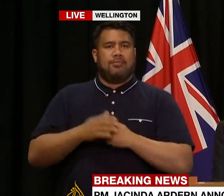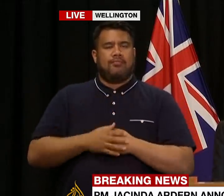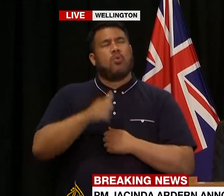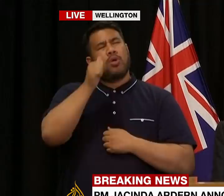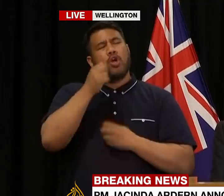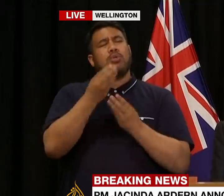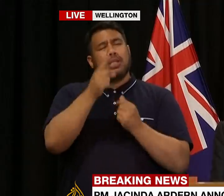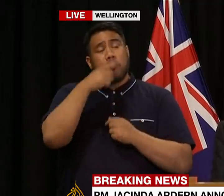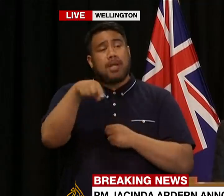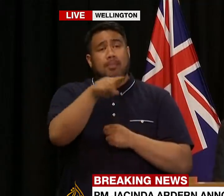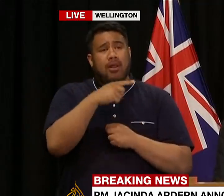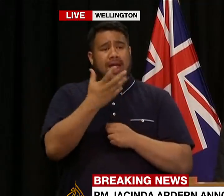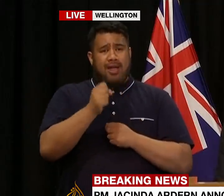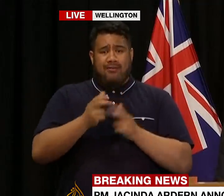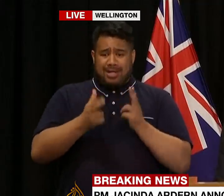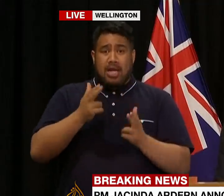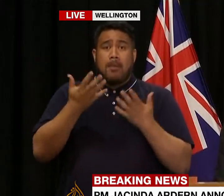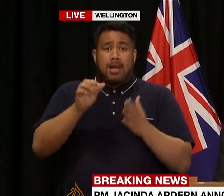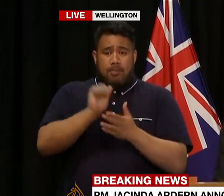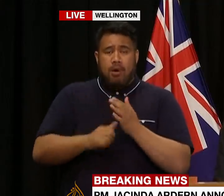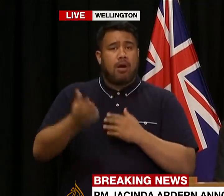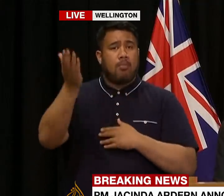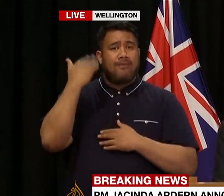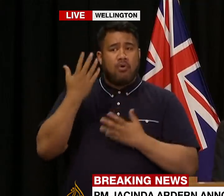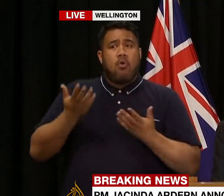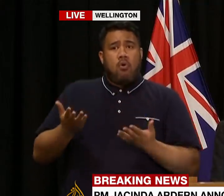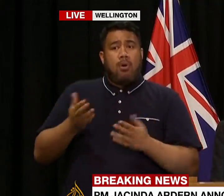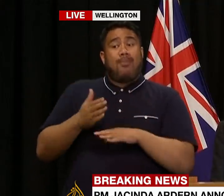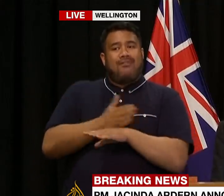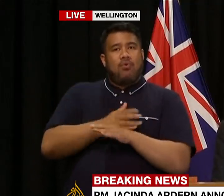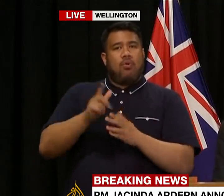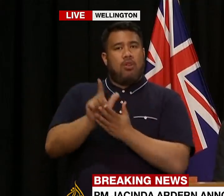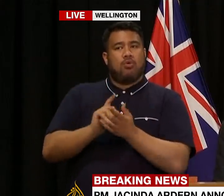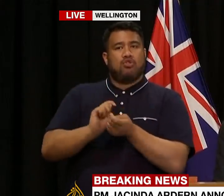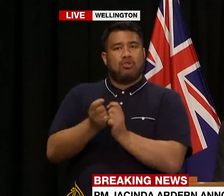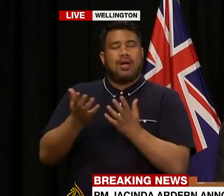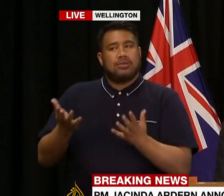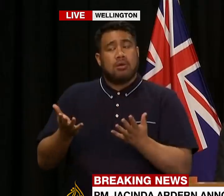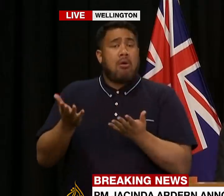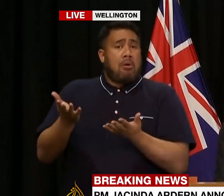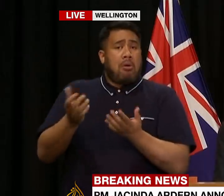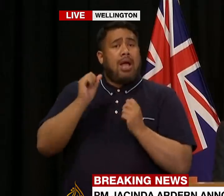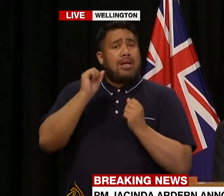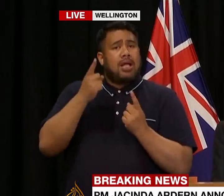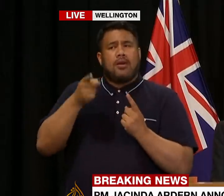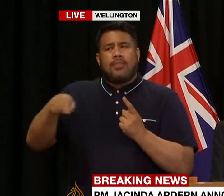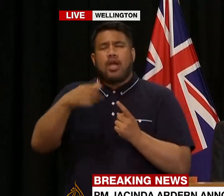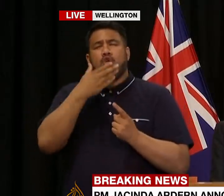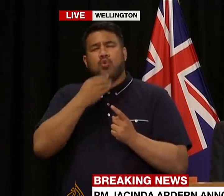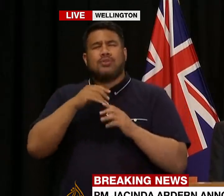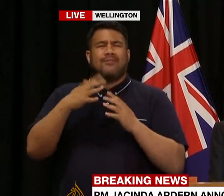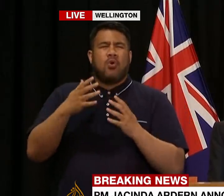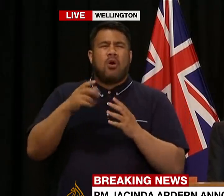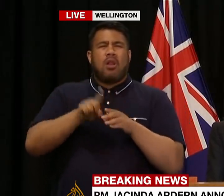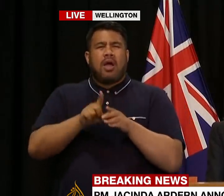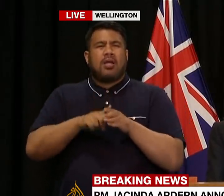owners who have legitimately purchased weapons we have now moved to ban. Some, for instance, will use them for large-scale